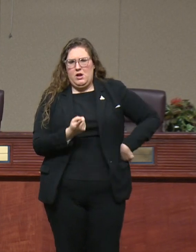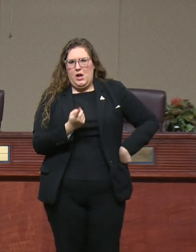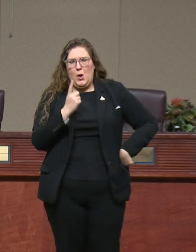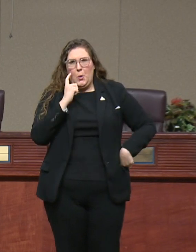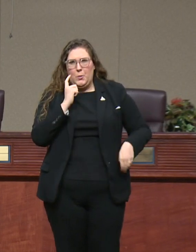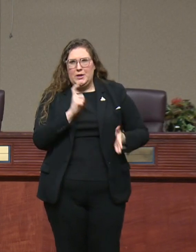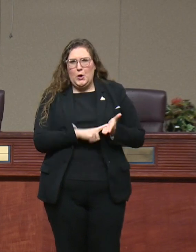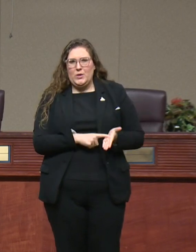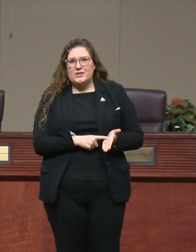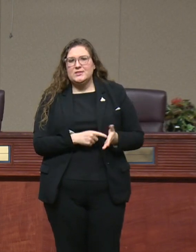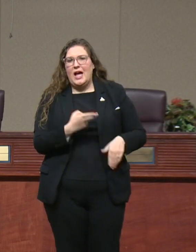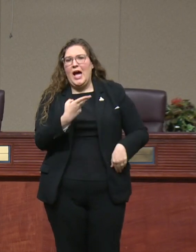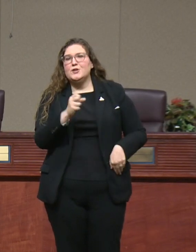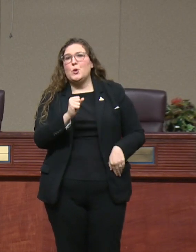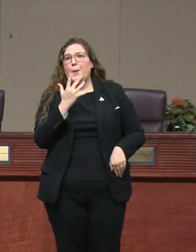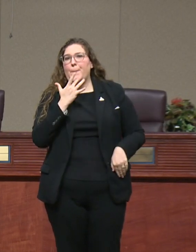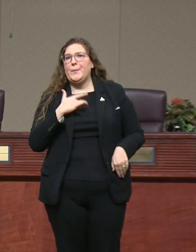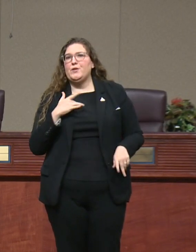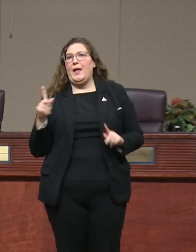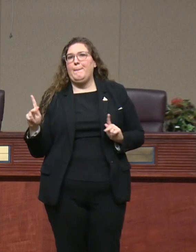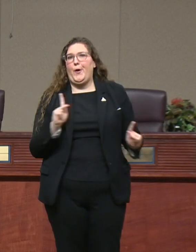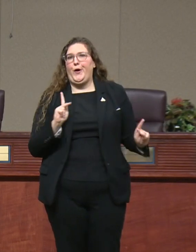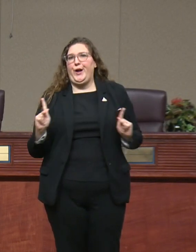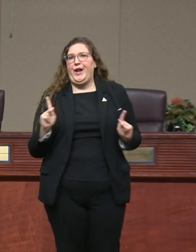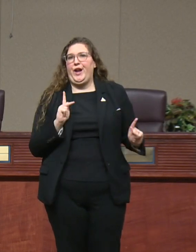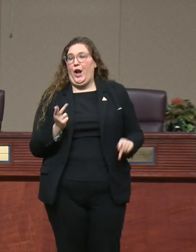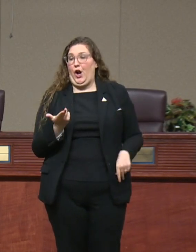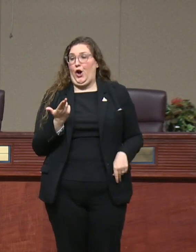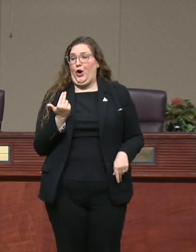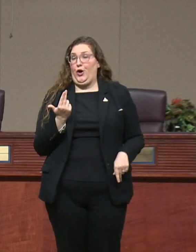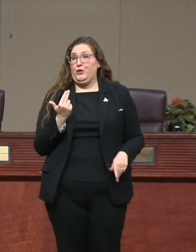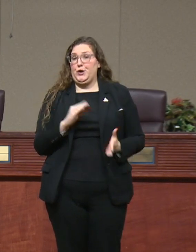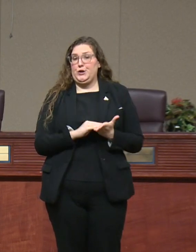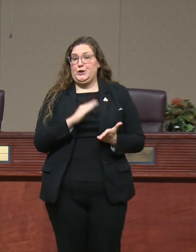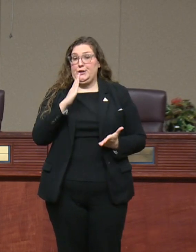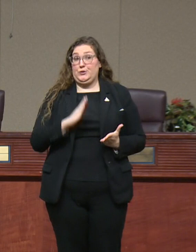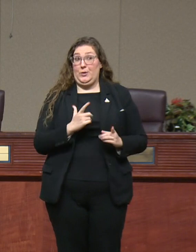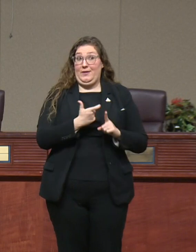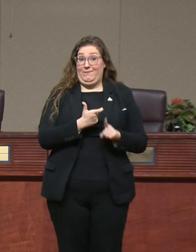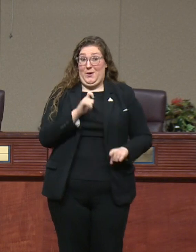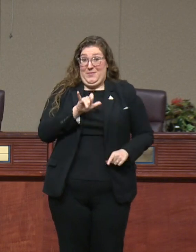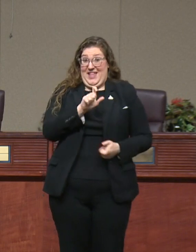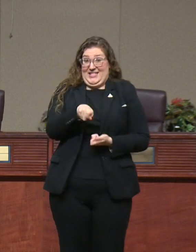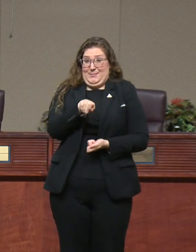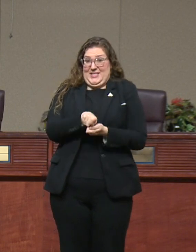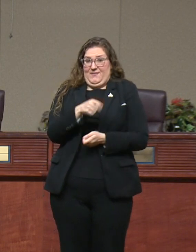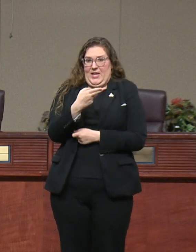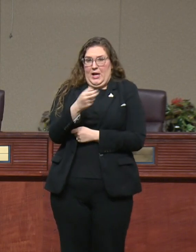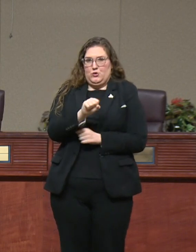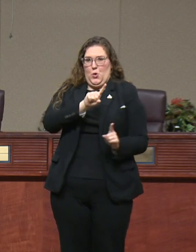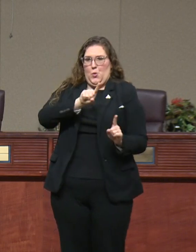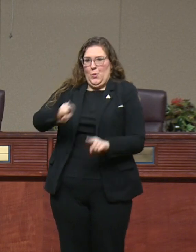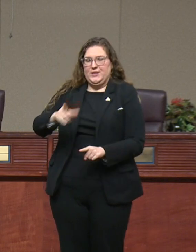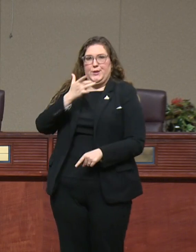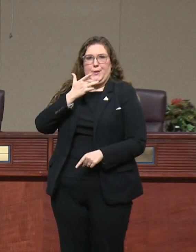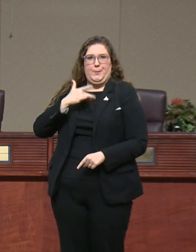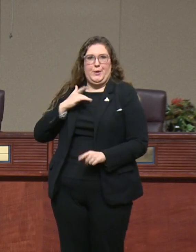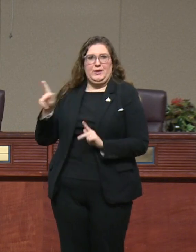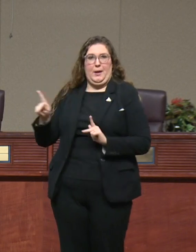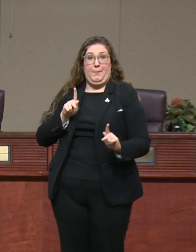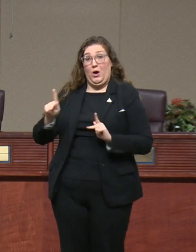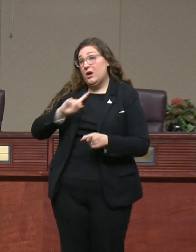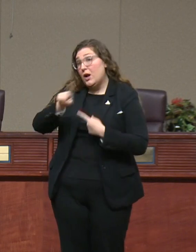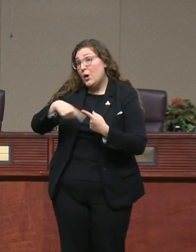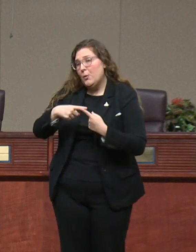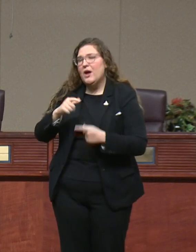birthday party that 13 of the kids from Olympia High School attended on August